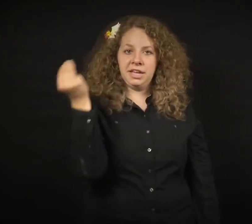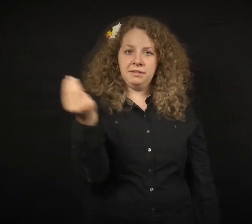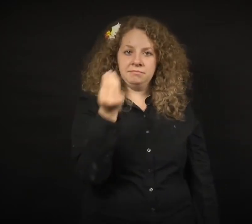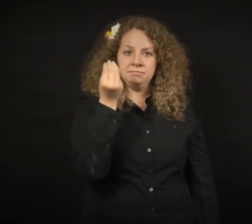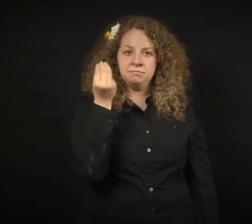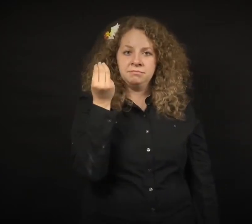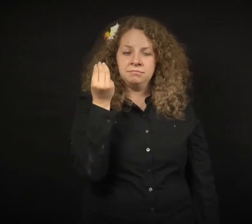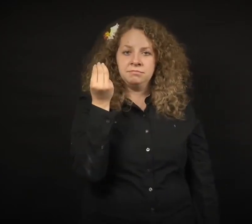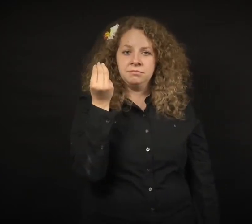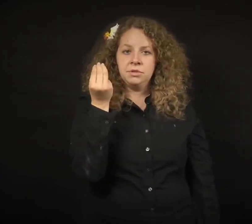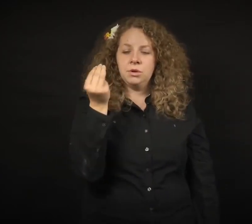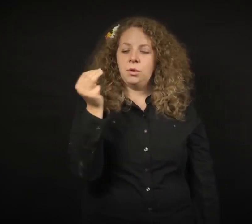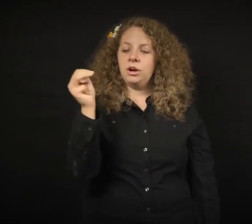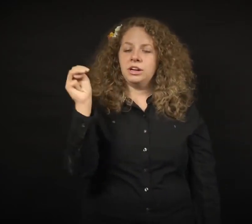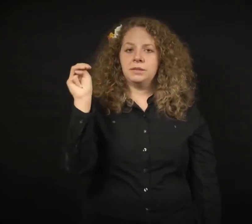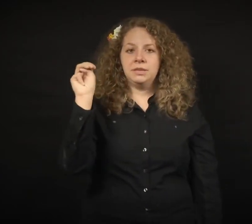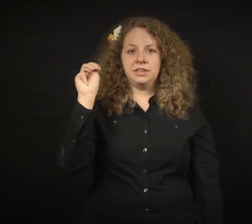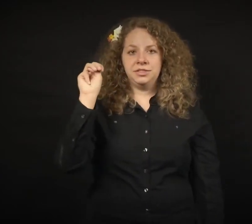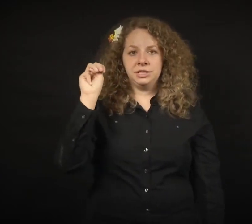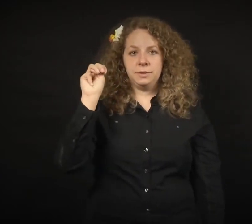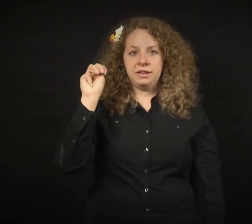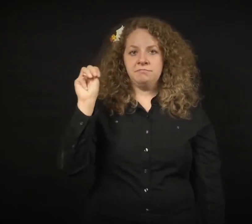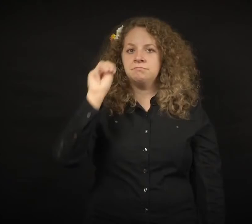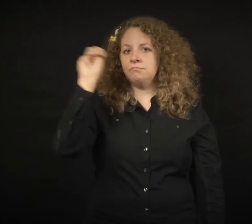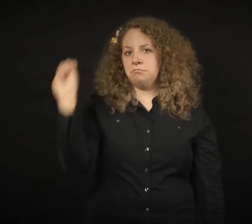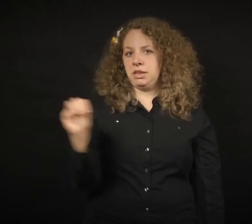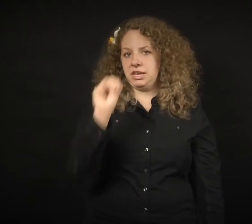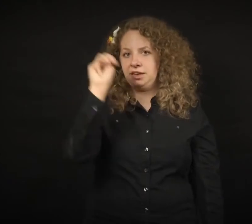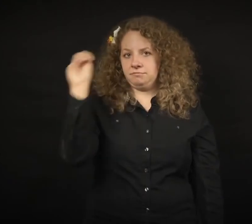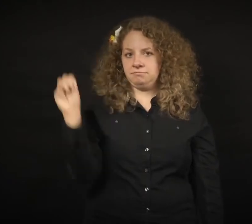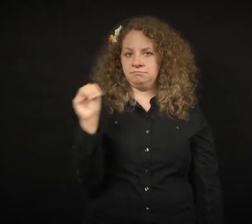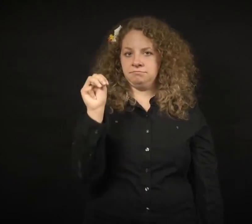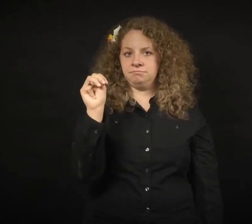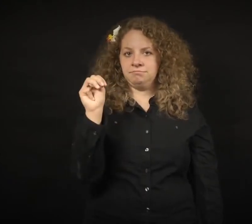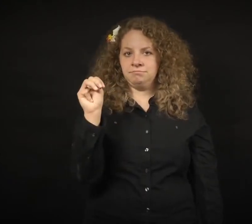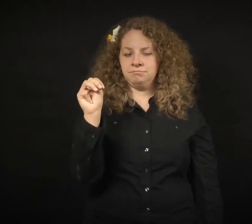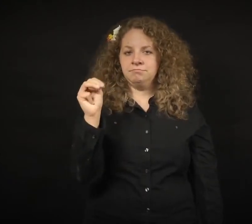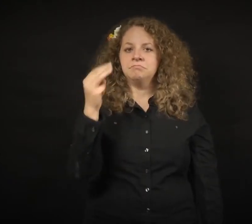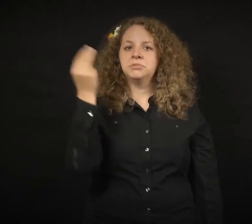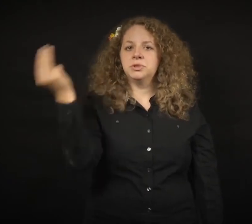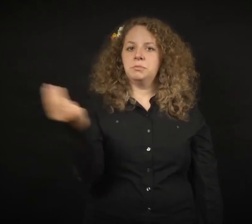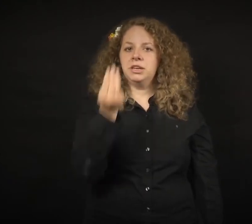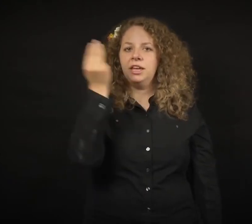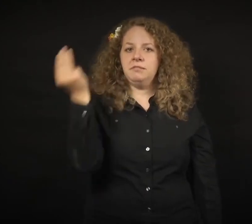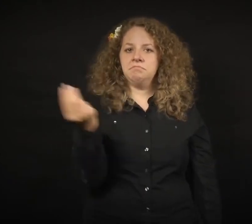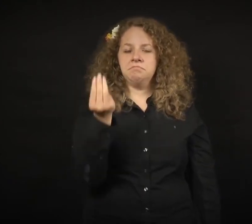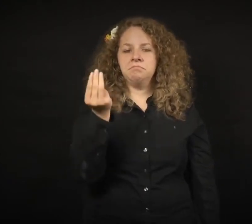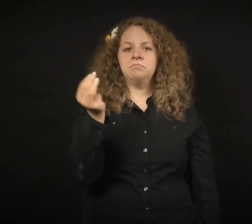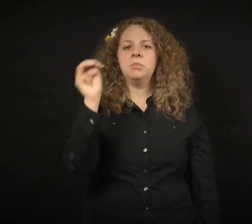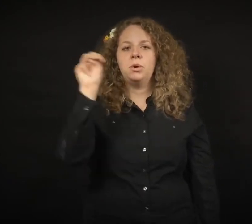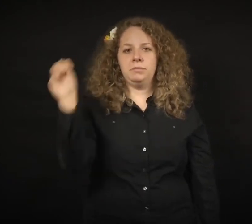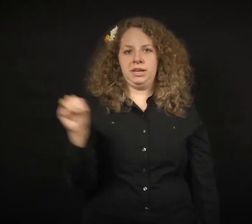Monday, or it can be done this way, Monday. So Monday or